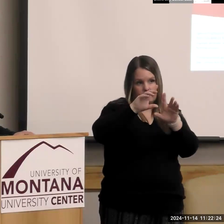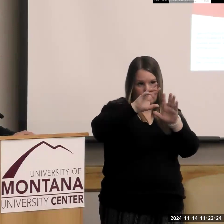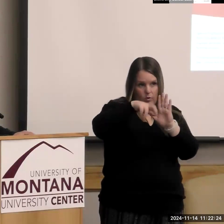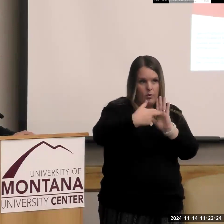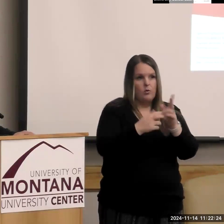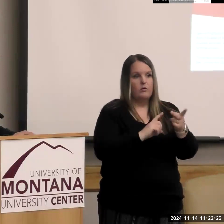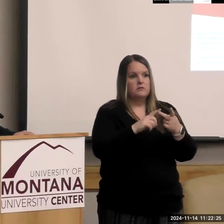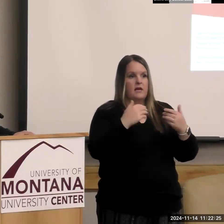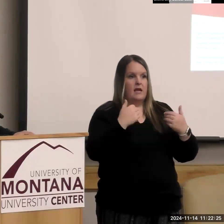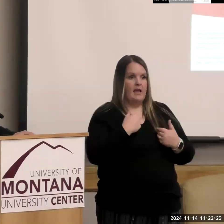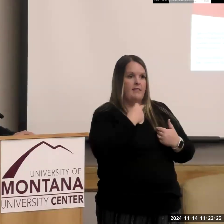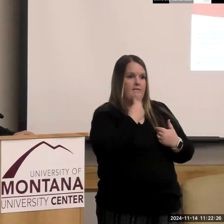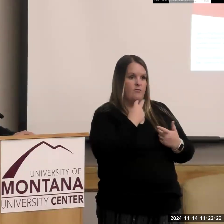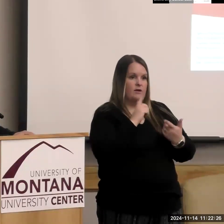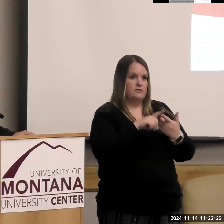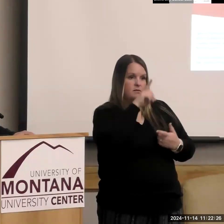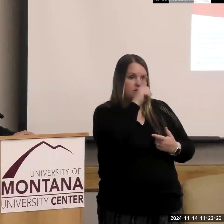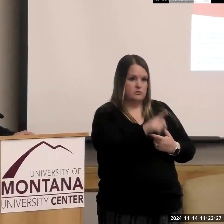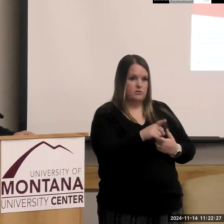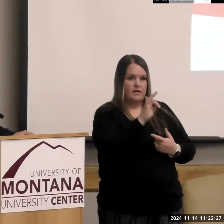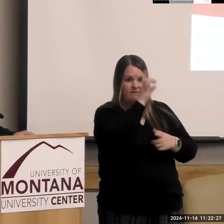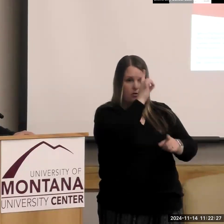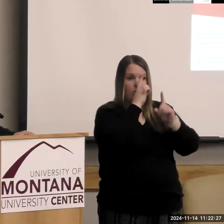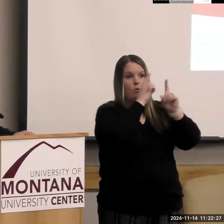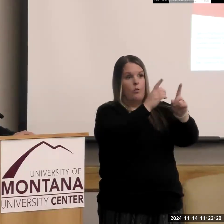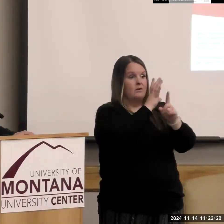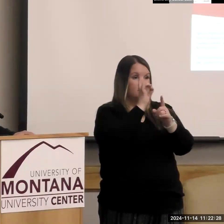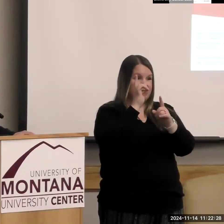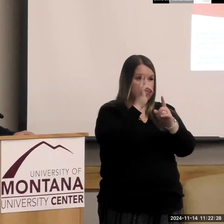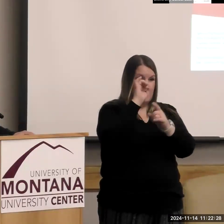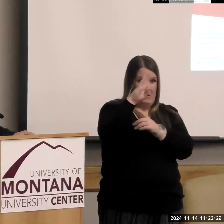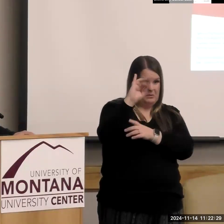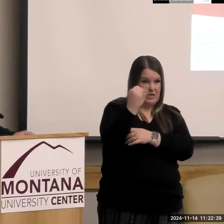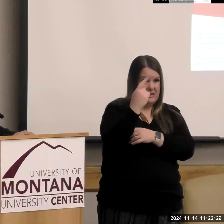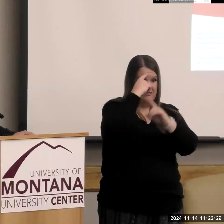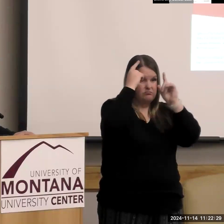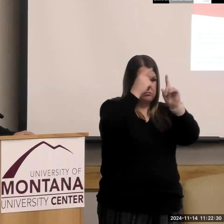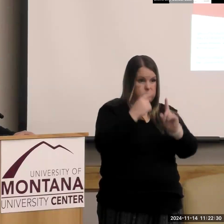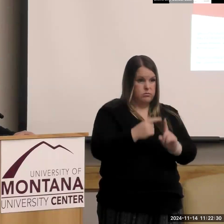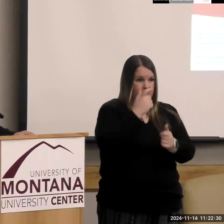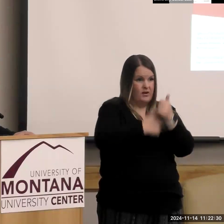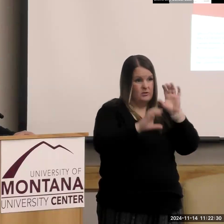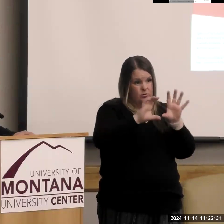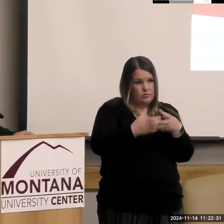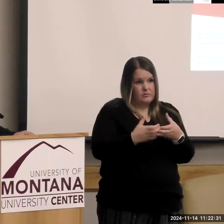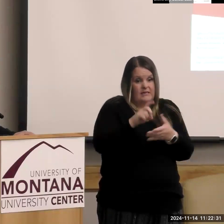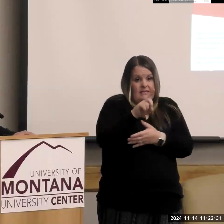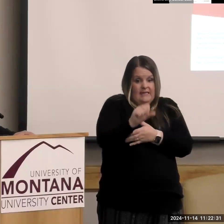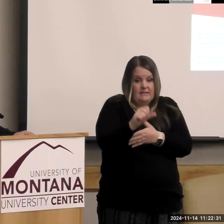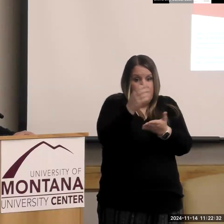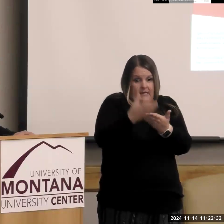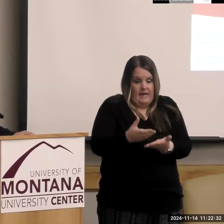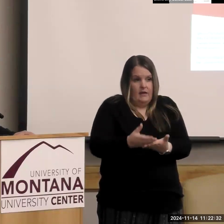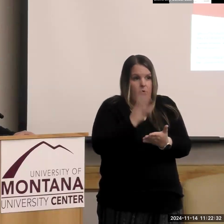that had that voice to make sure that when the goals and the objectives were developed for each of those work groups, the disability data was our